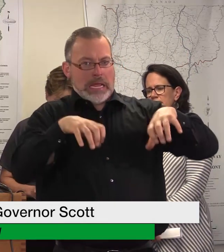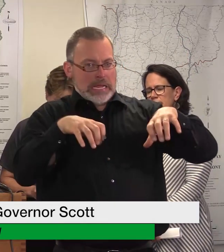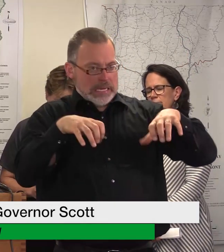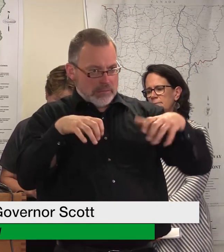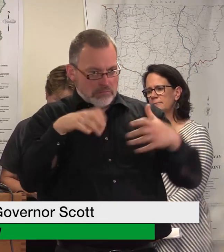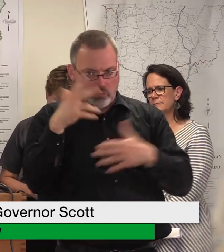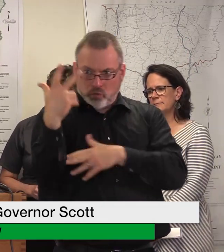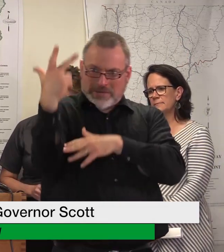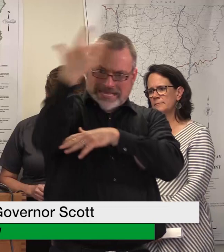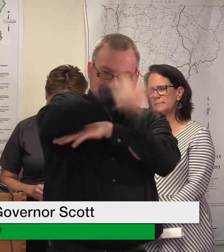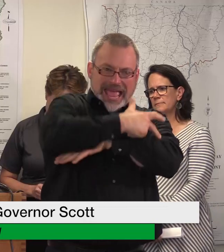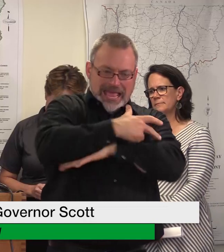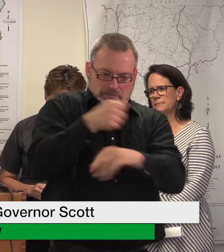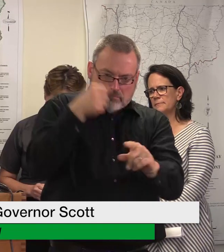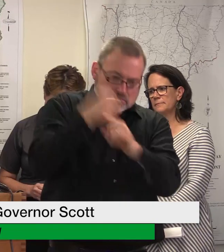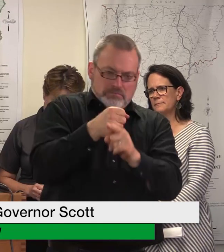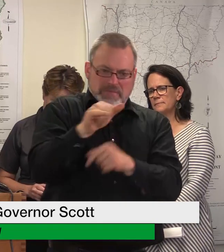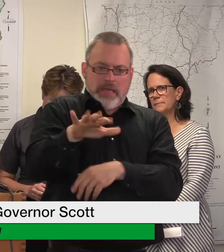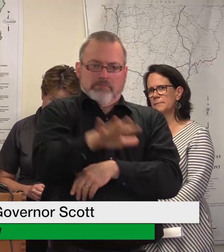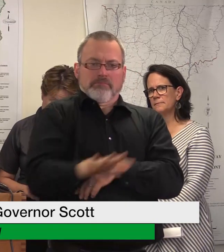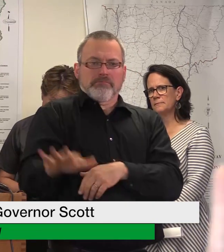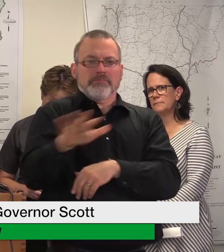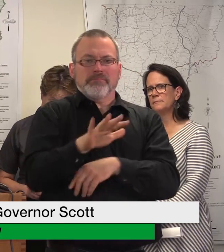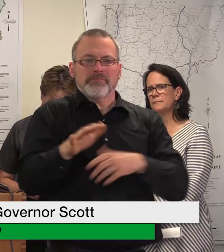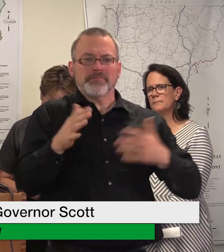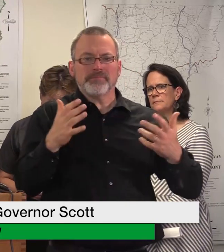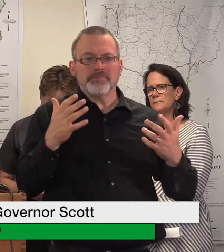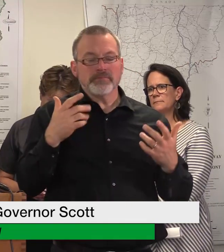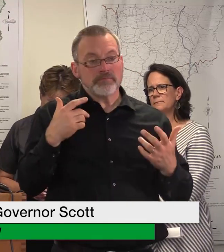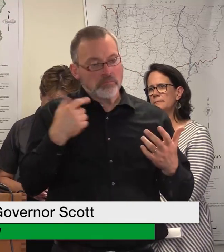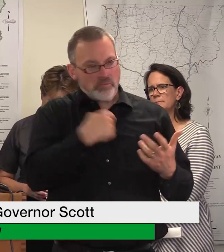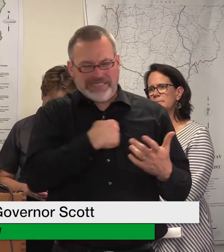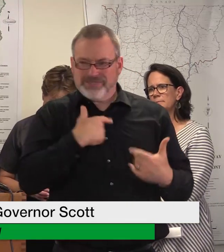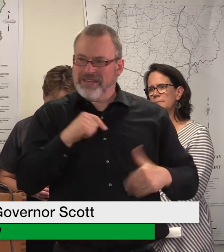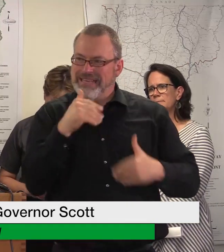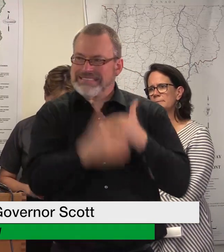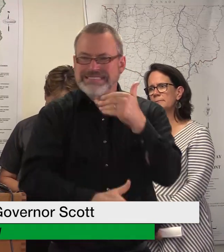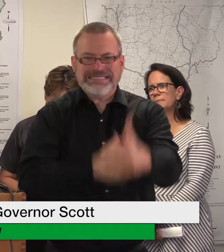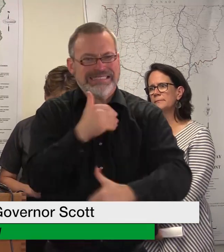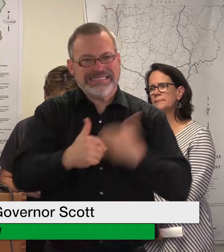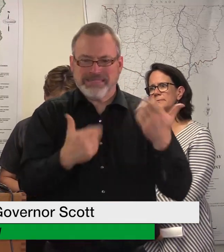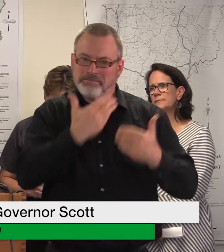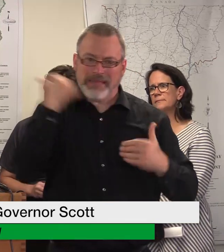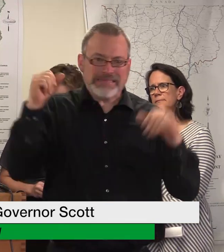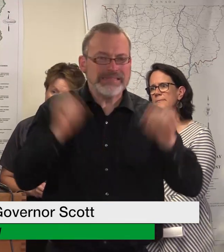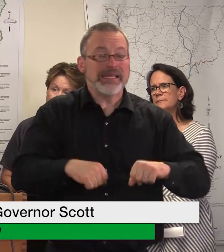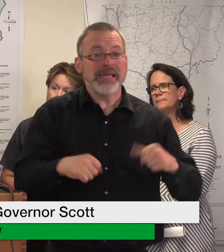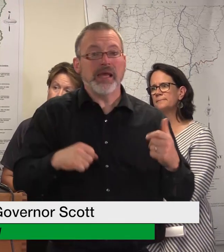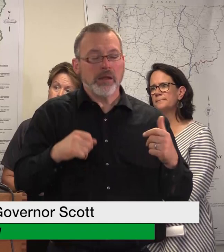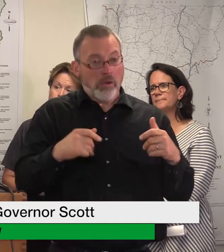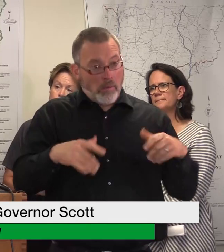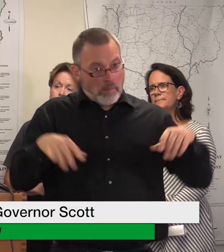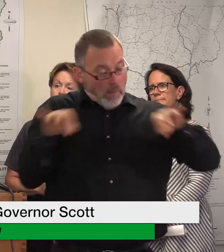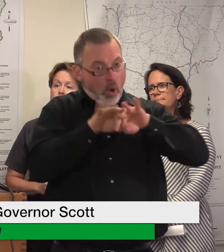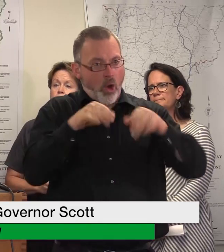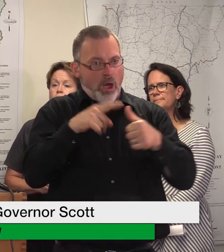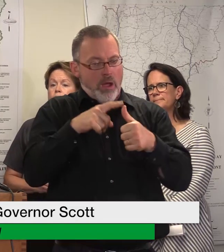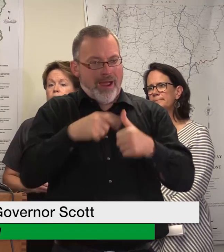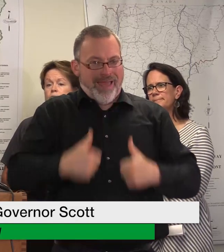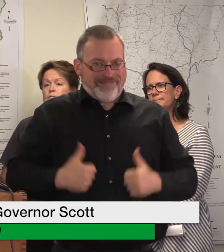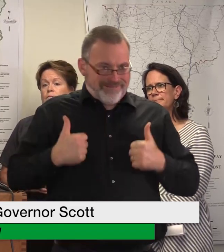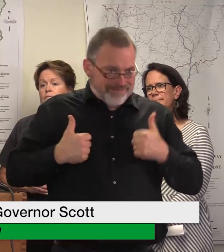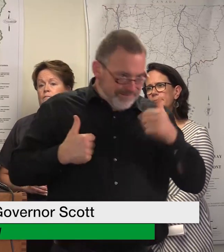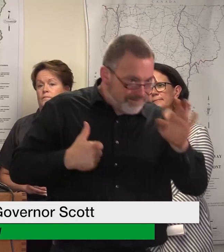So again, we're going to do the very best we can. Life and safety first, homes come first, and